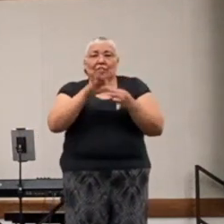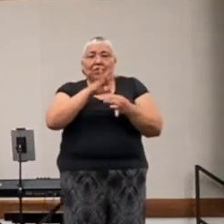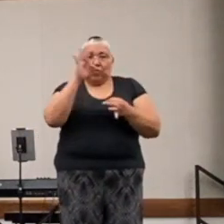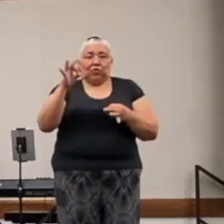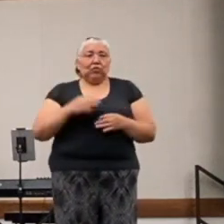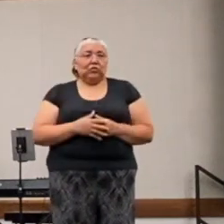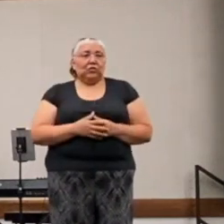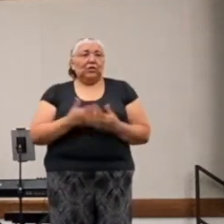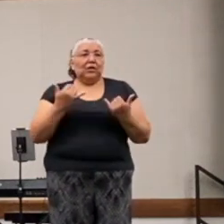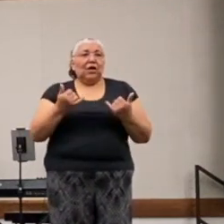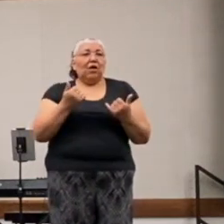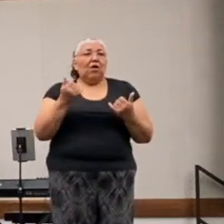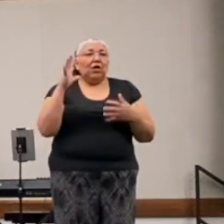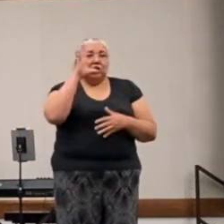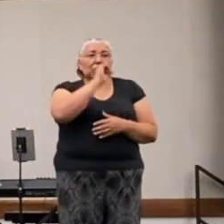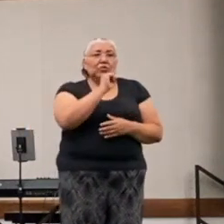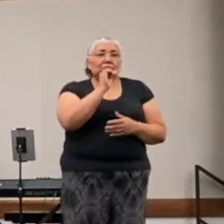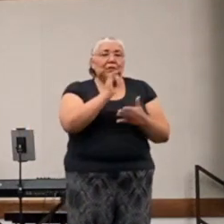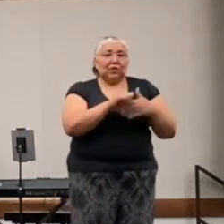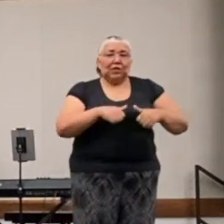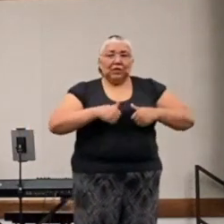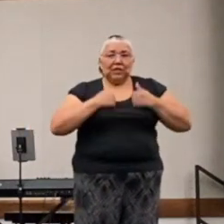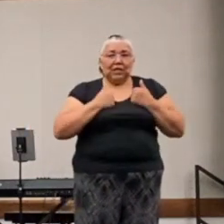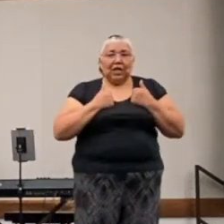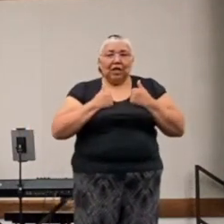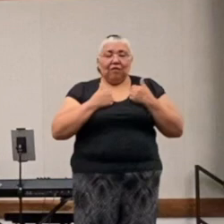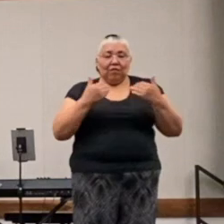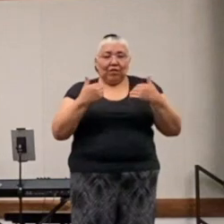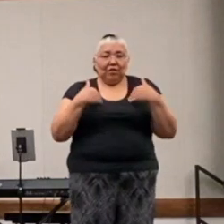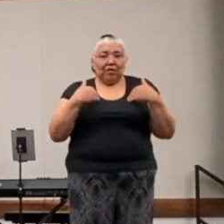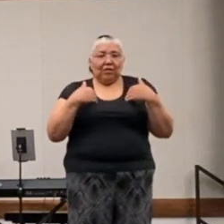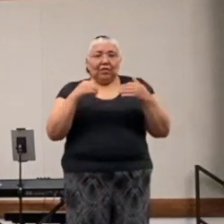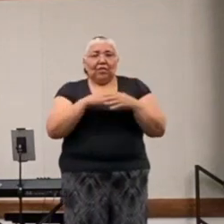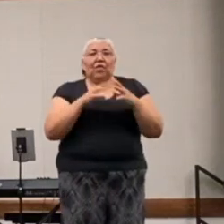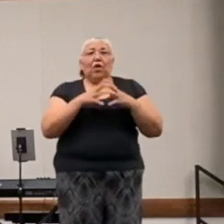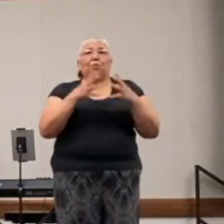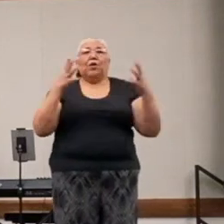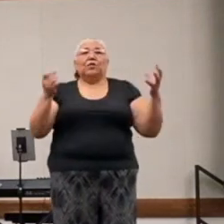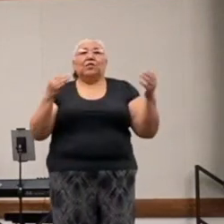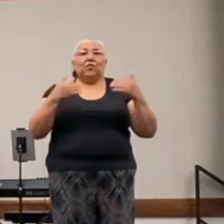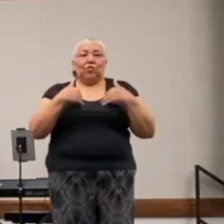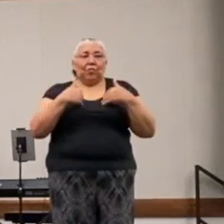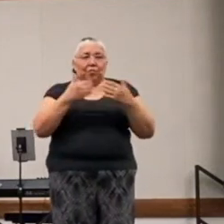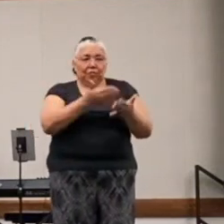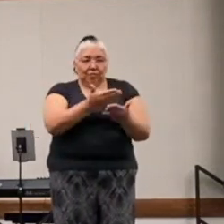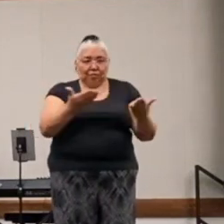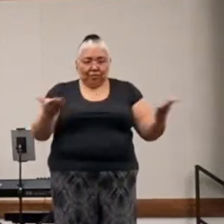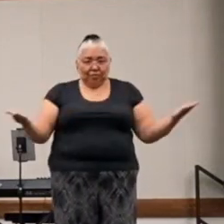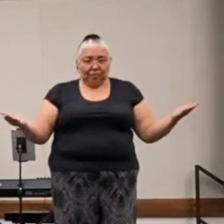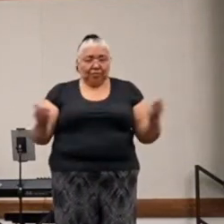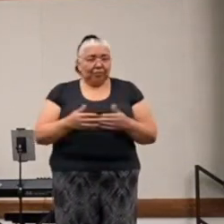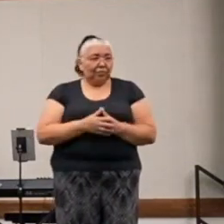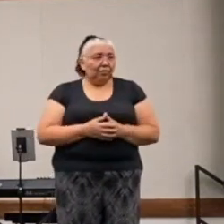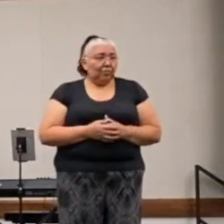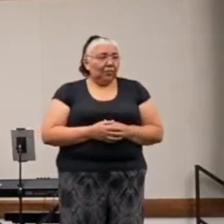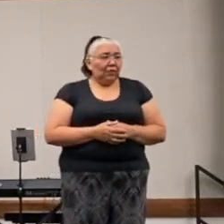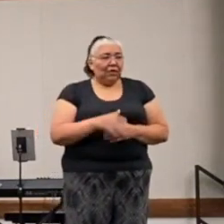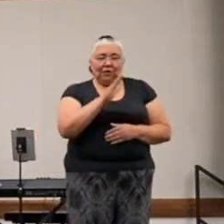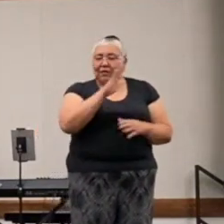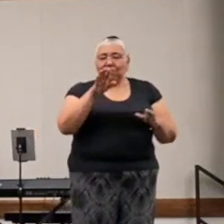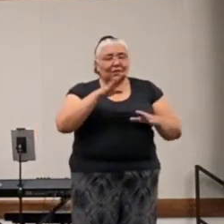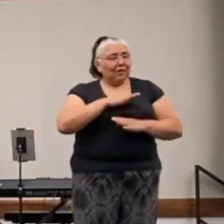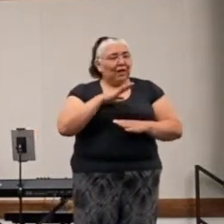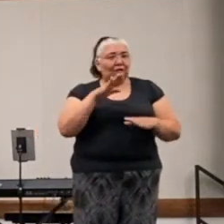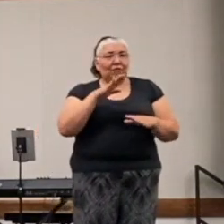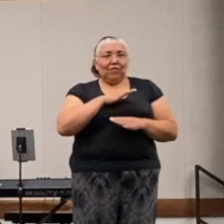spiritual and assumes that his life consists in the abundance of possessions. He is never